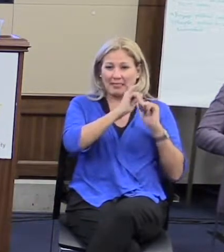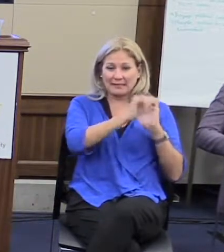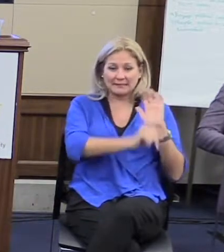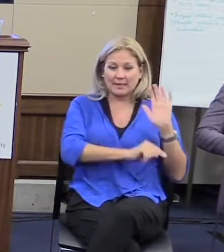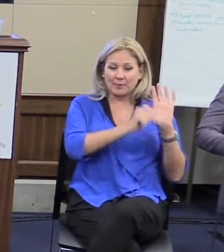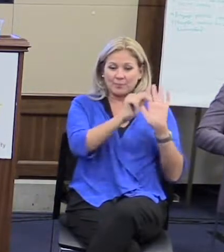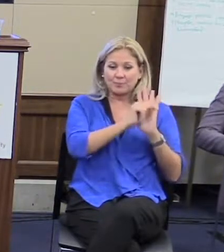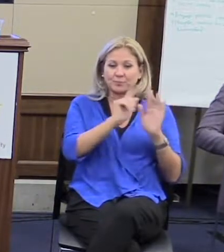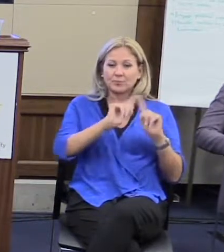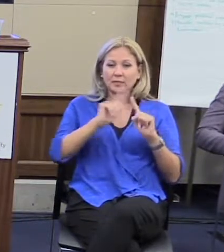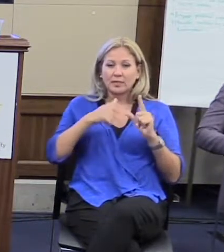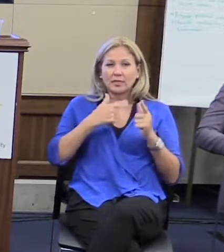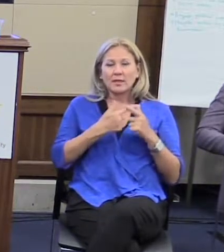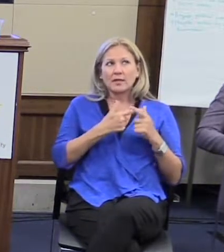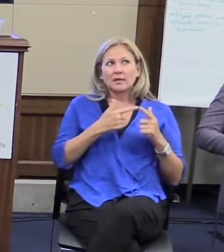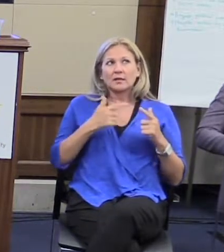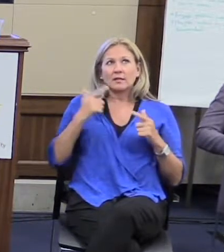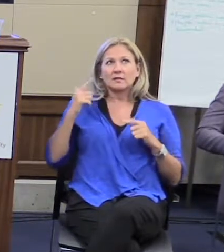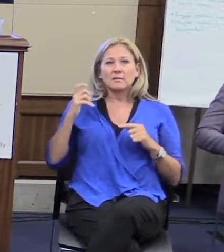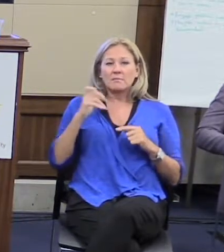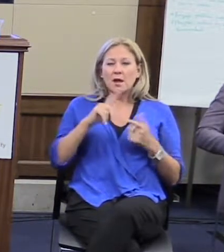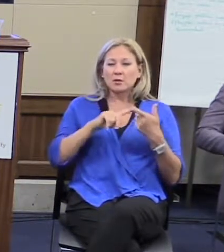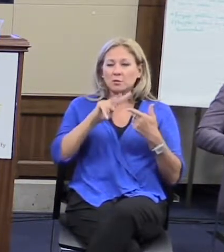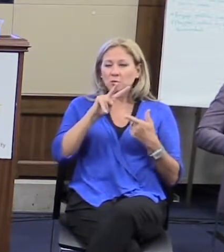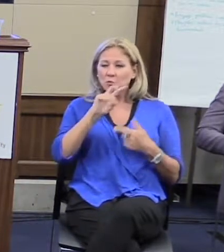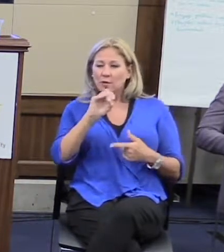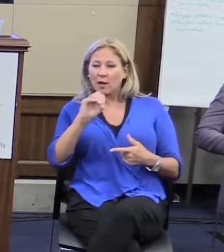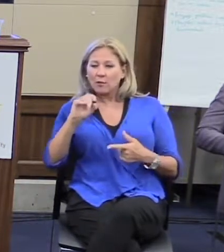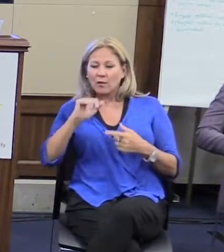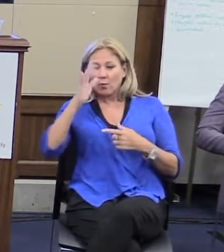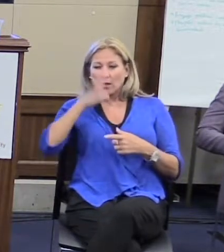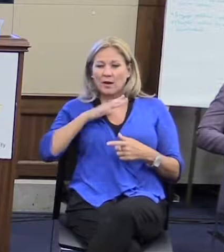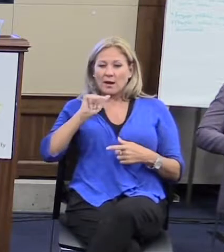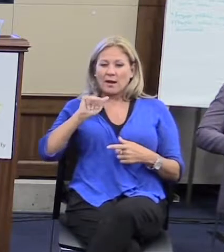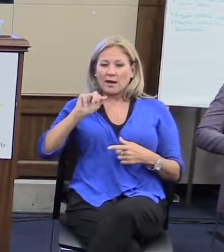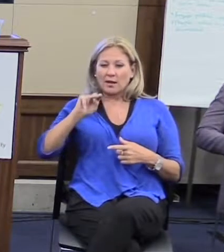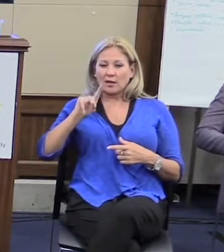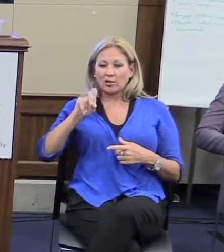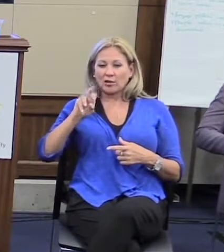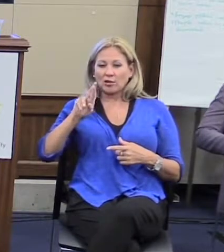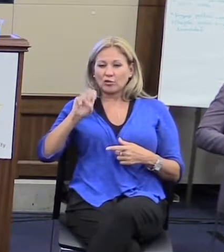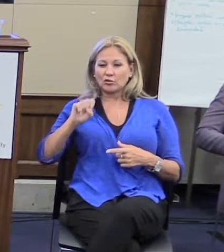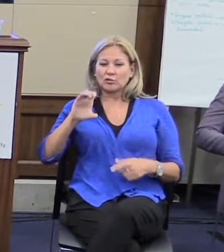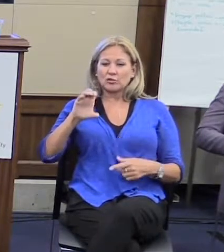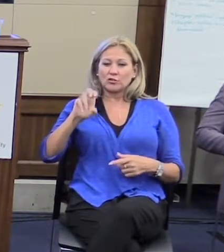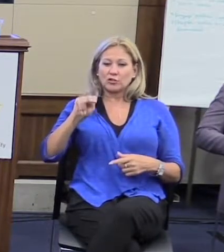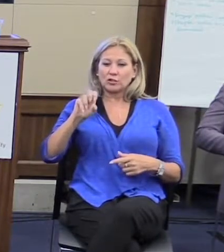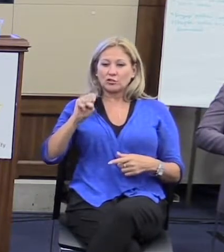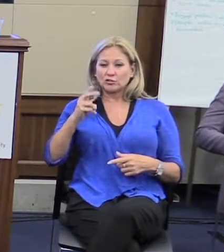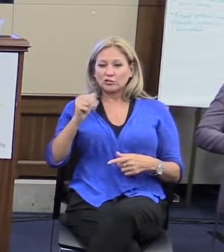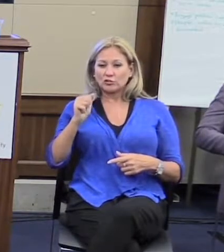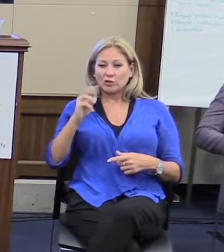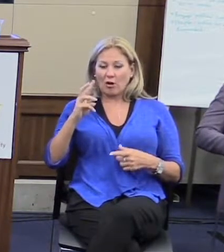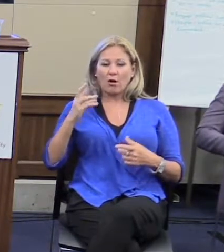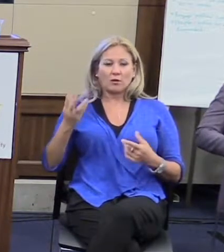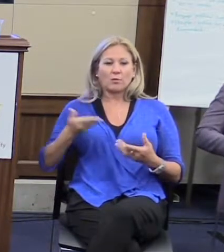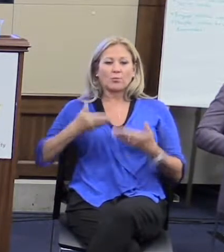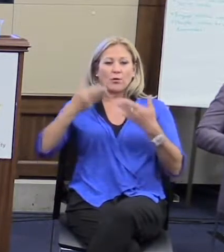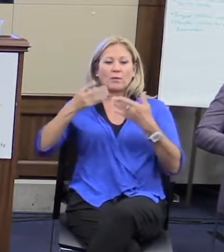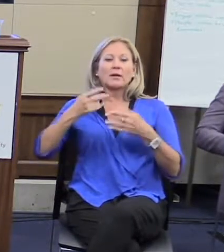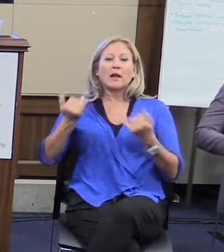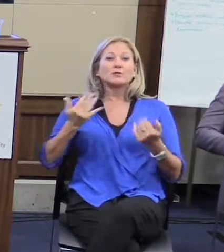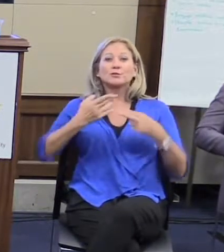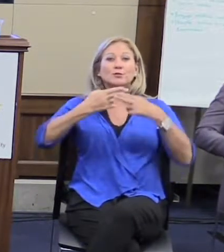came back in the 2000s, and a guy named Anders Crenshaw took it up, and it became what's now known as the ABLE